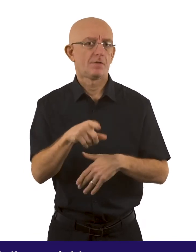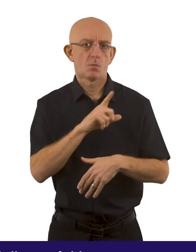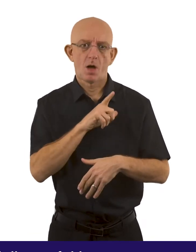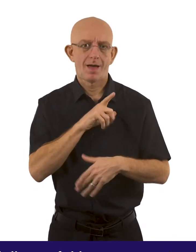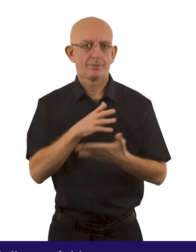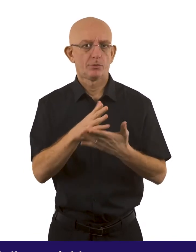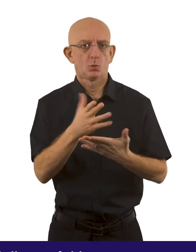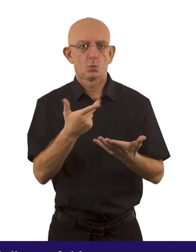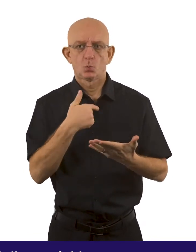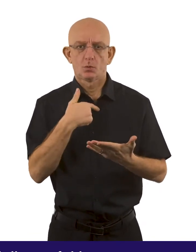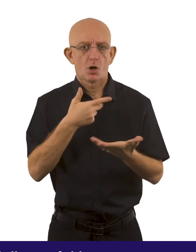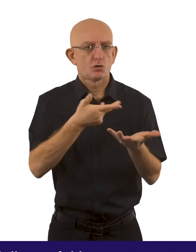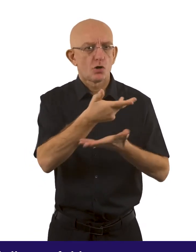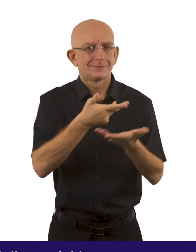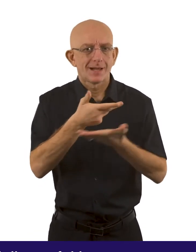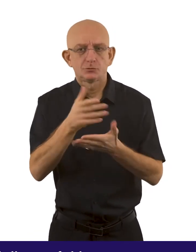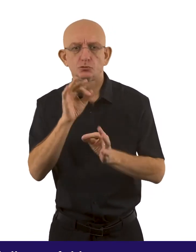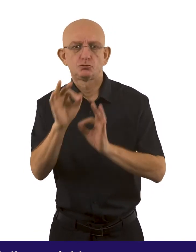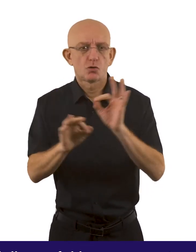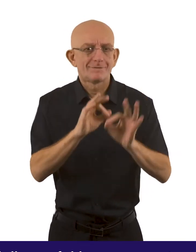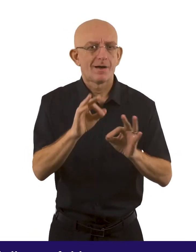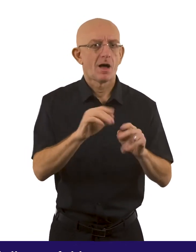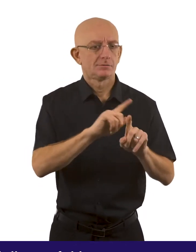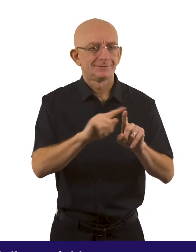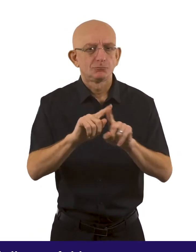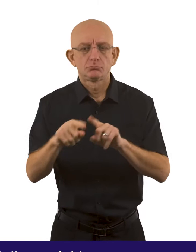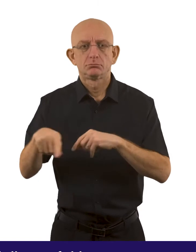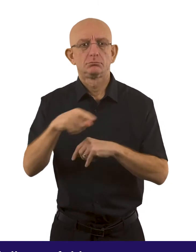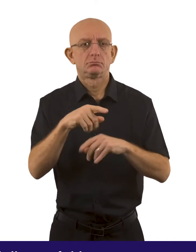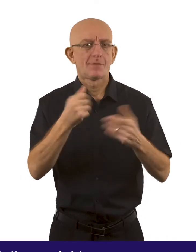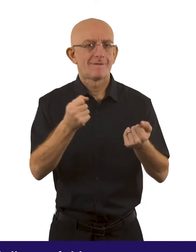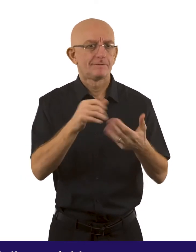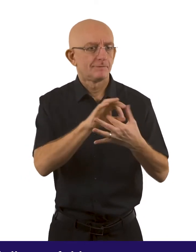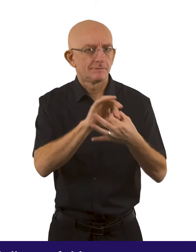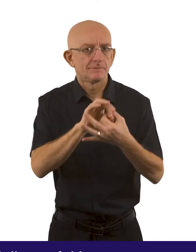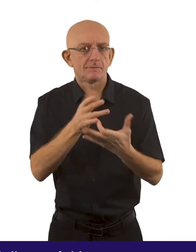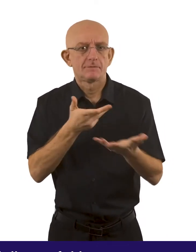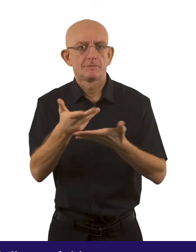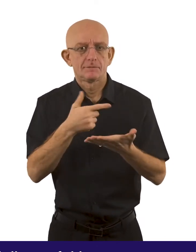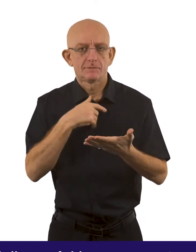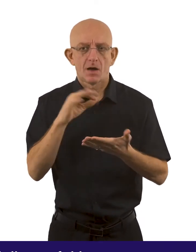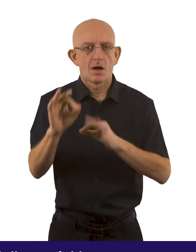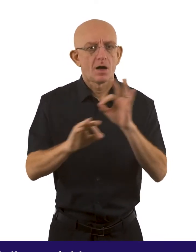This is especially useful in response to consultations, surveys, and other interactive